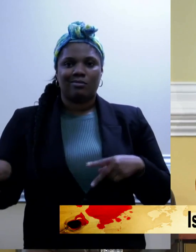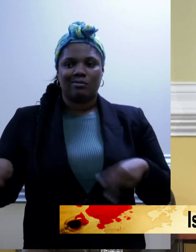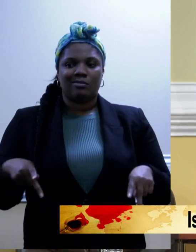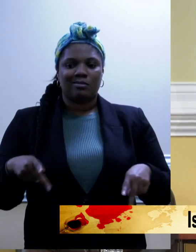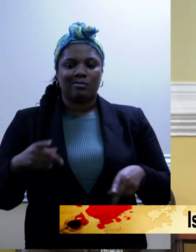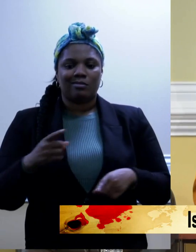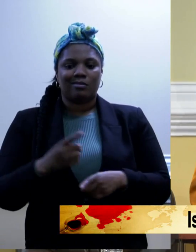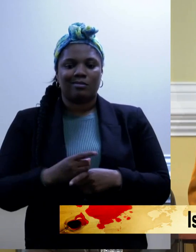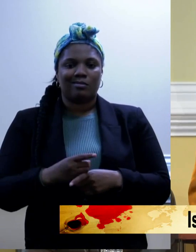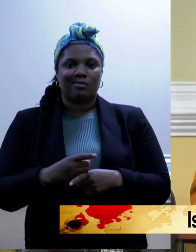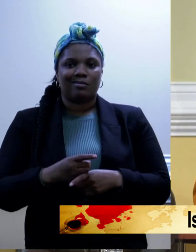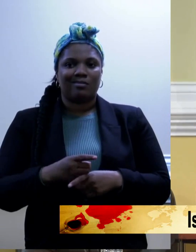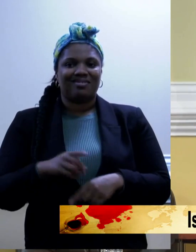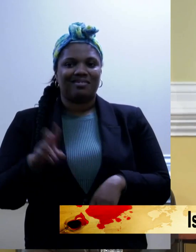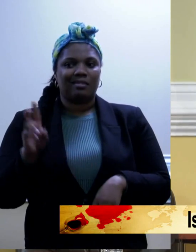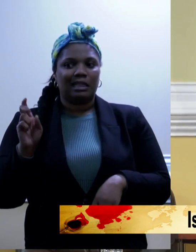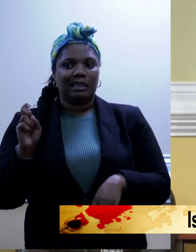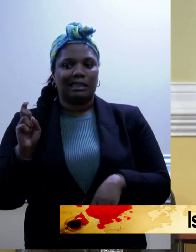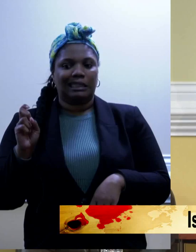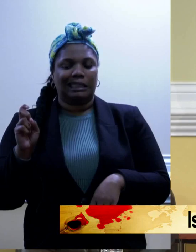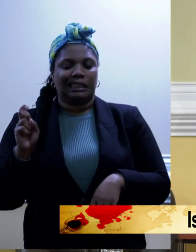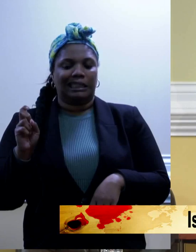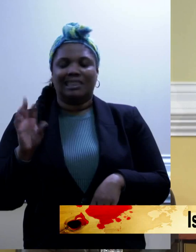I don't put nothing past this brother.